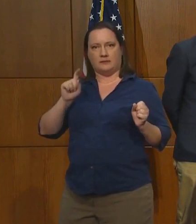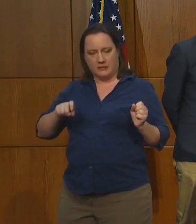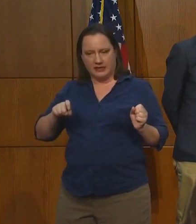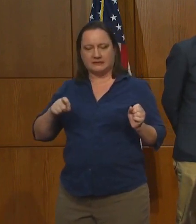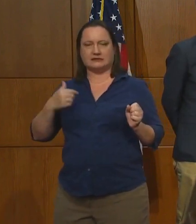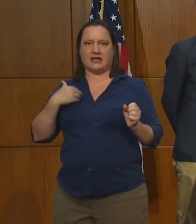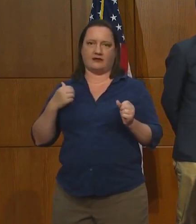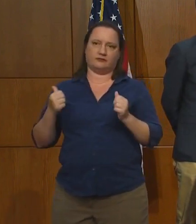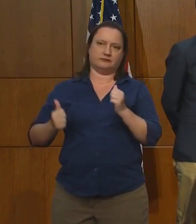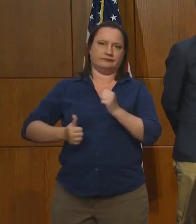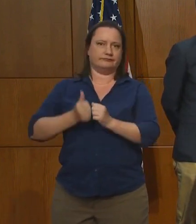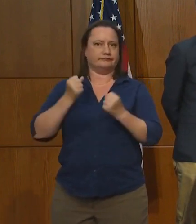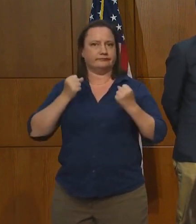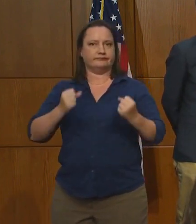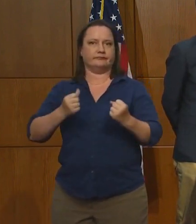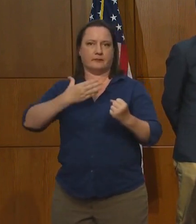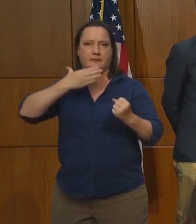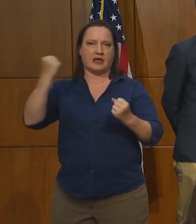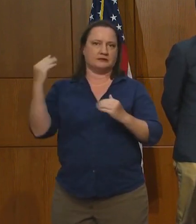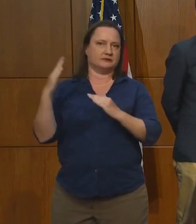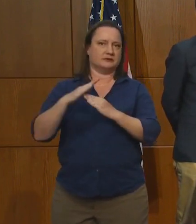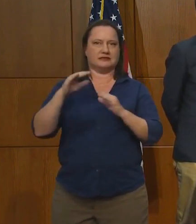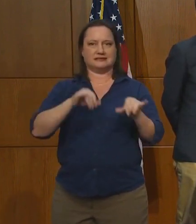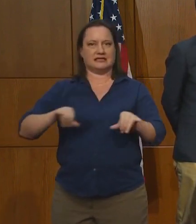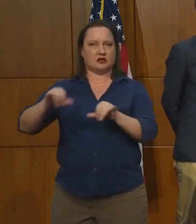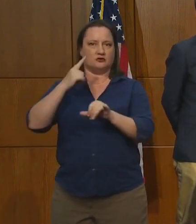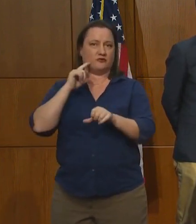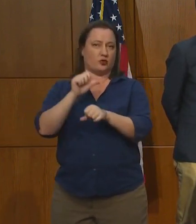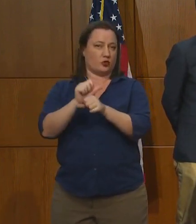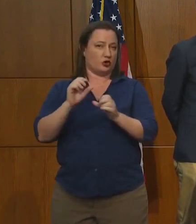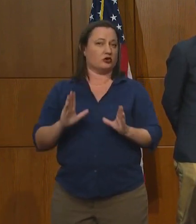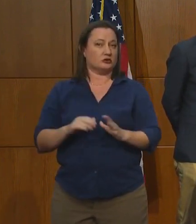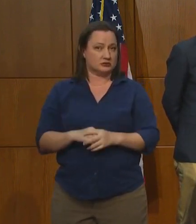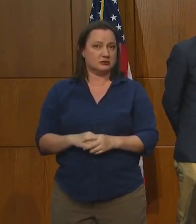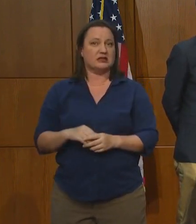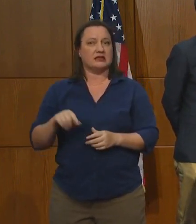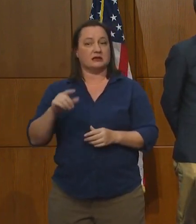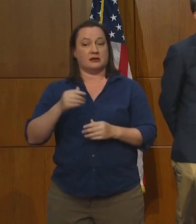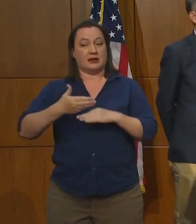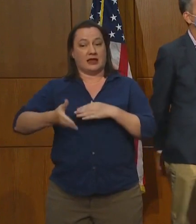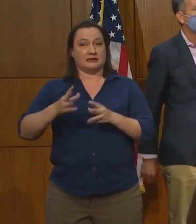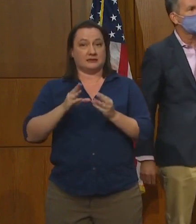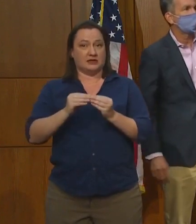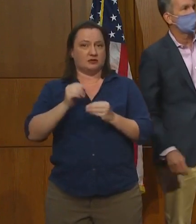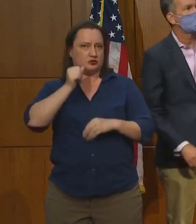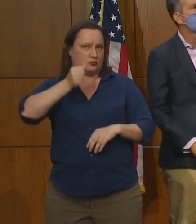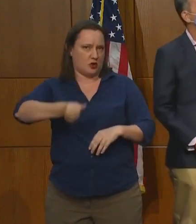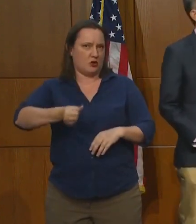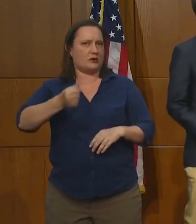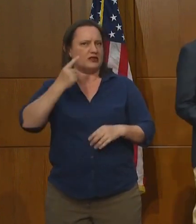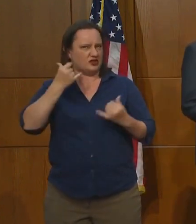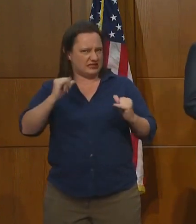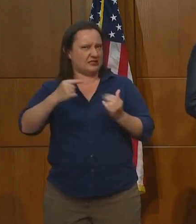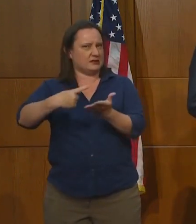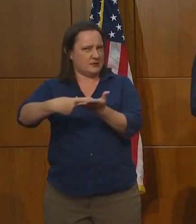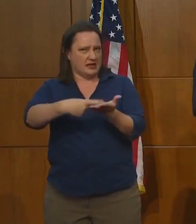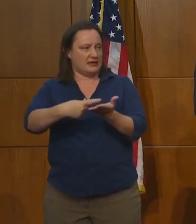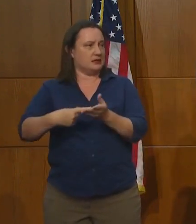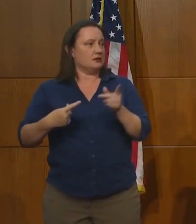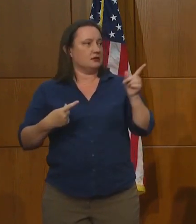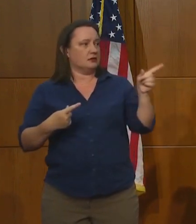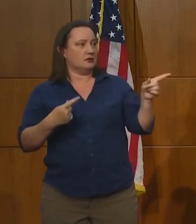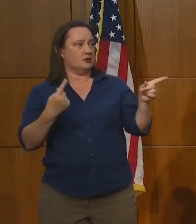strongest standards for workers. And so they'll be meeting tomorrow, and I think this is still up for debate. Point of clarification for that. I